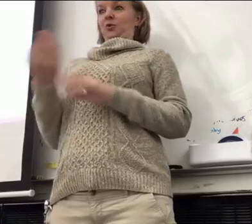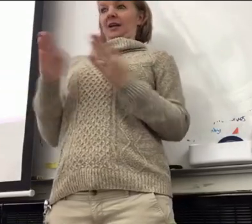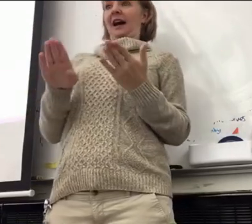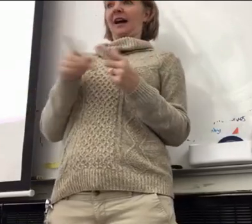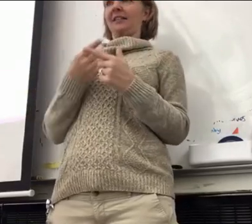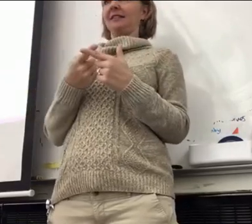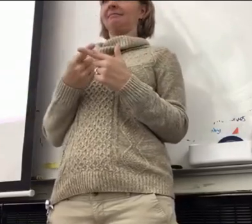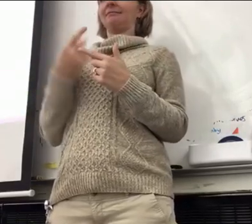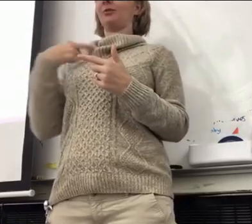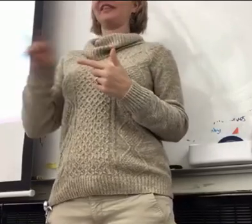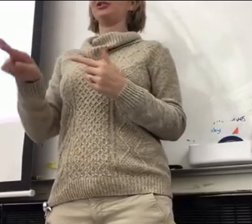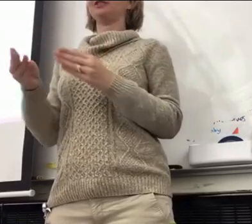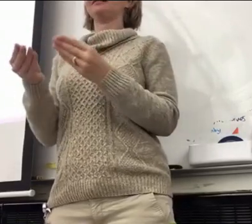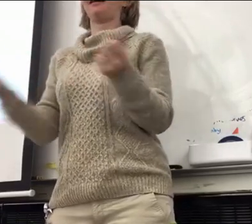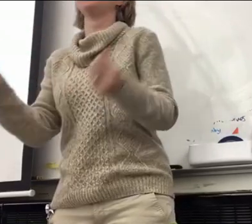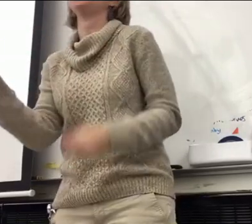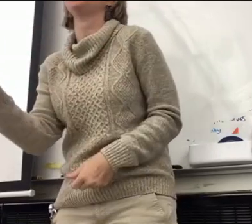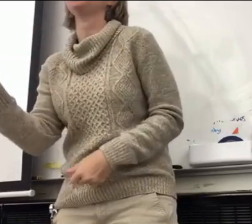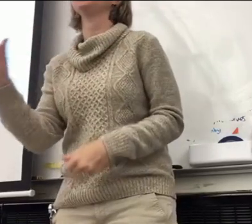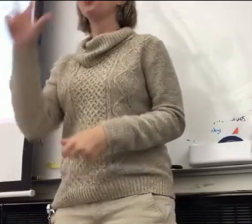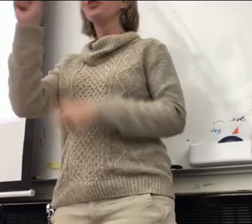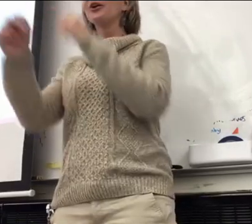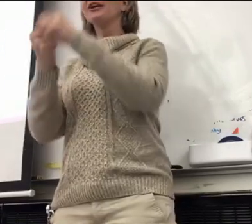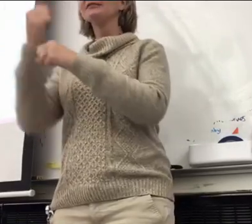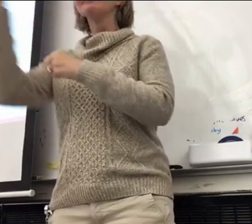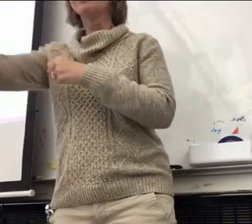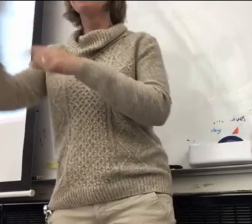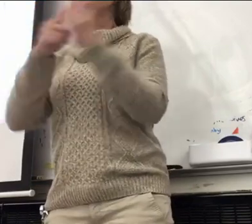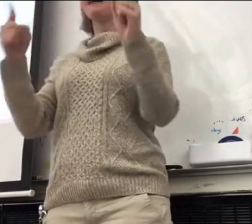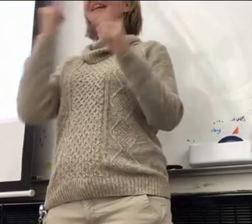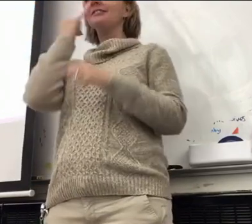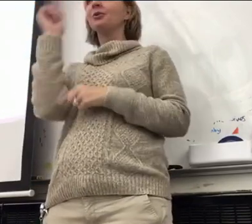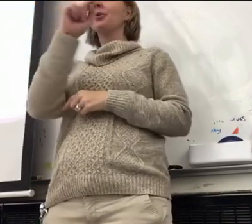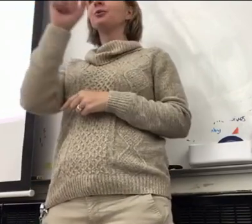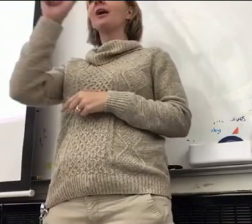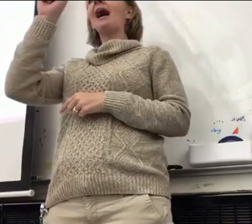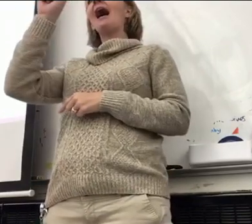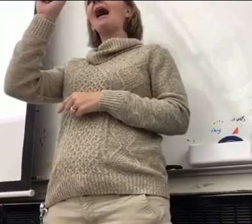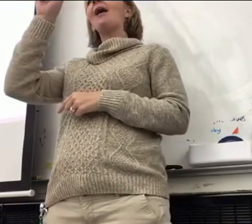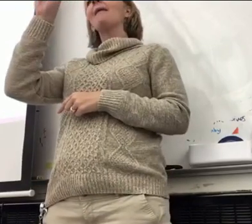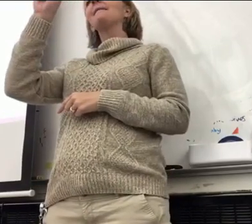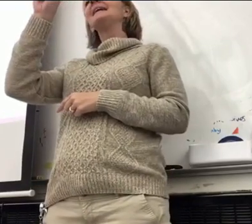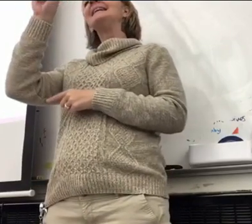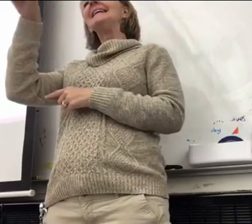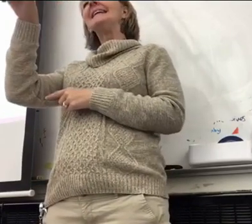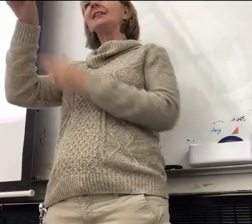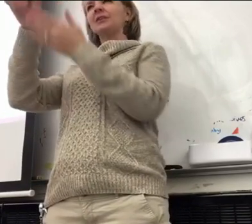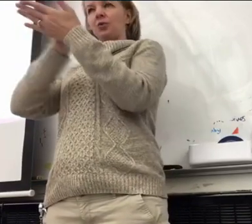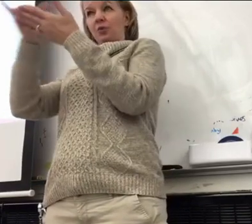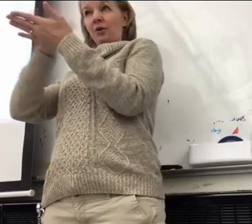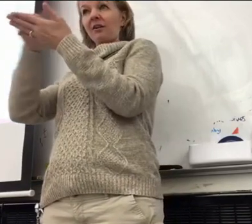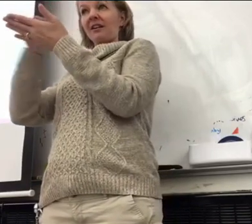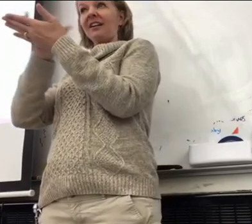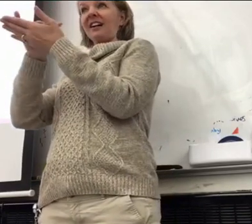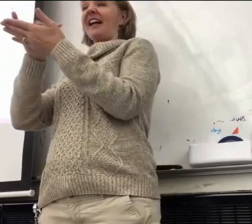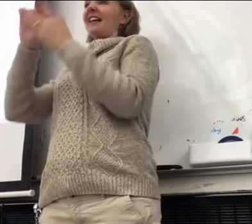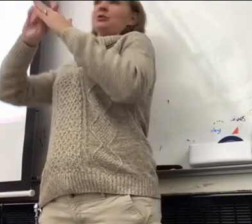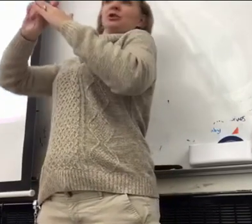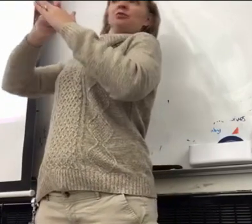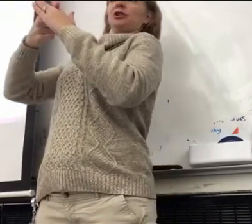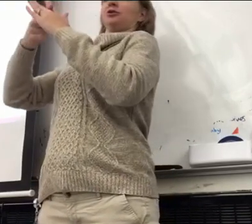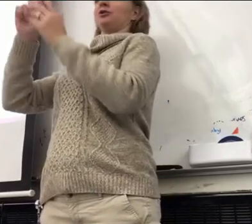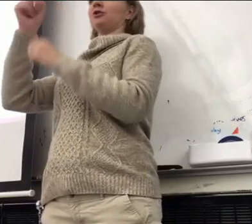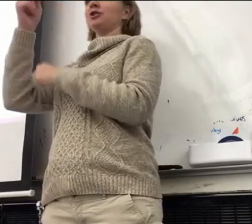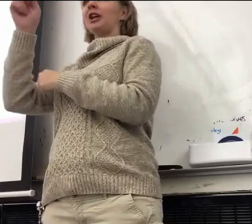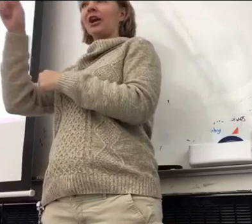actually go out in about 30 years. However, if you go to Albany, New York, that is the original Shaker community. It's actually a National Historical